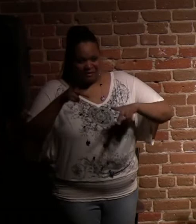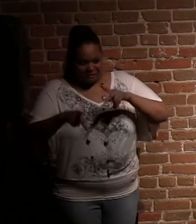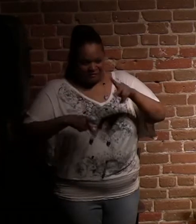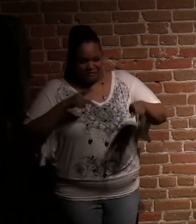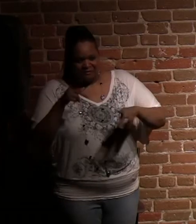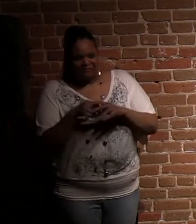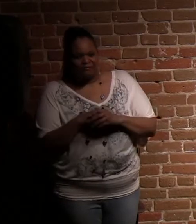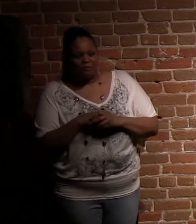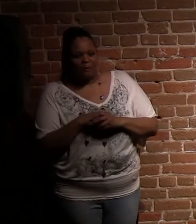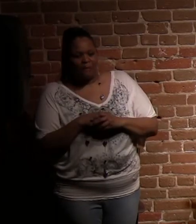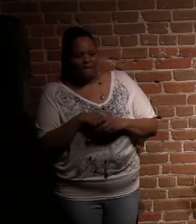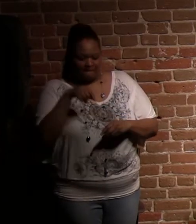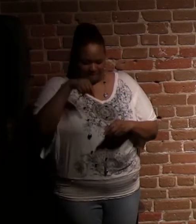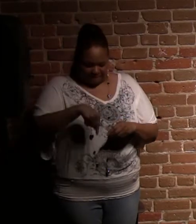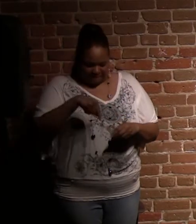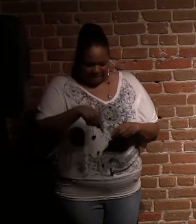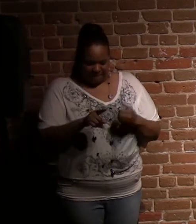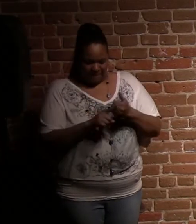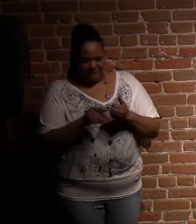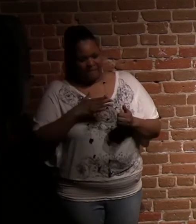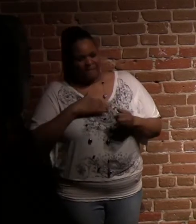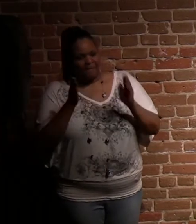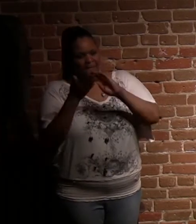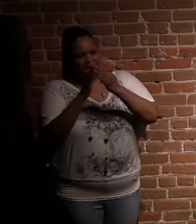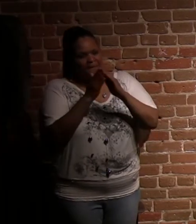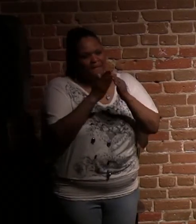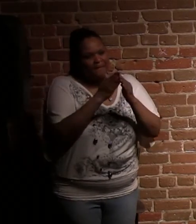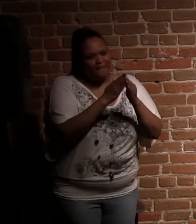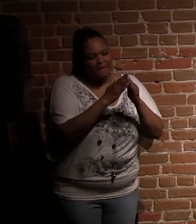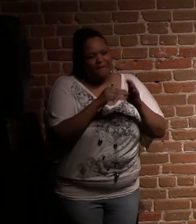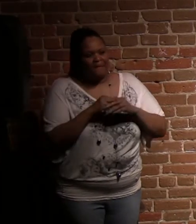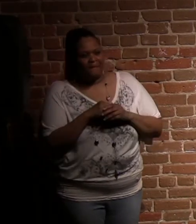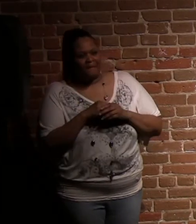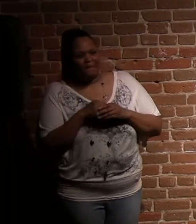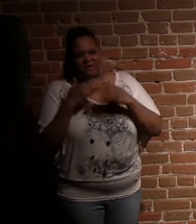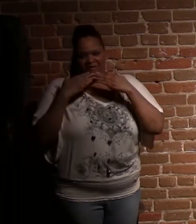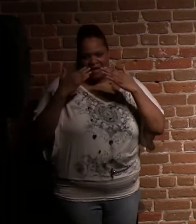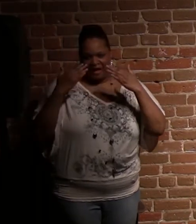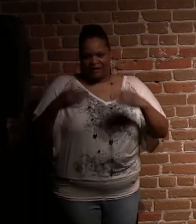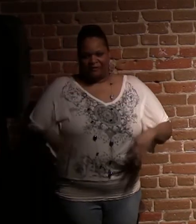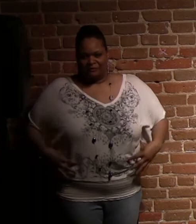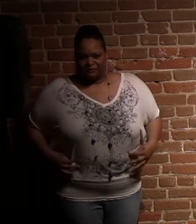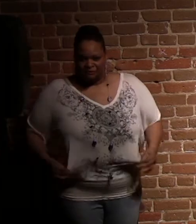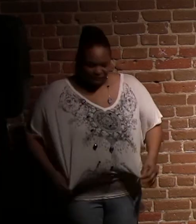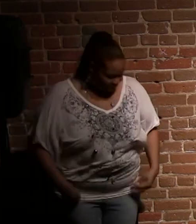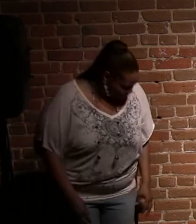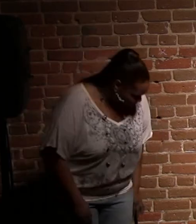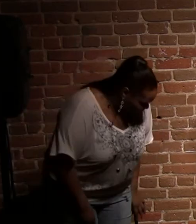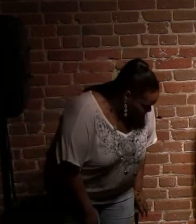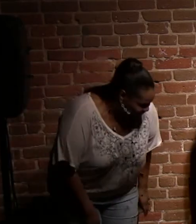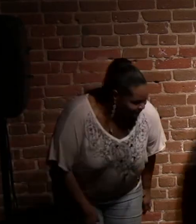these are my people. This is my community. Thank you.